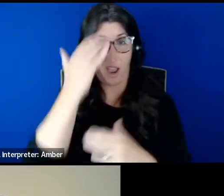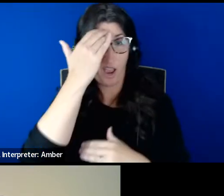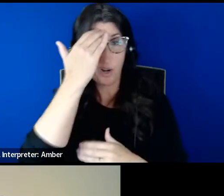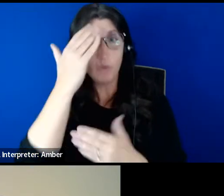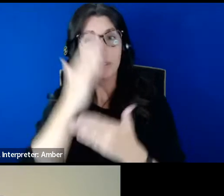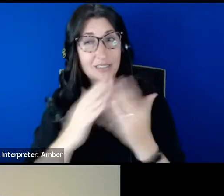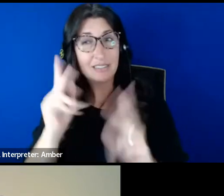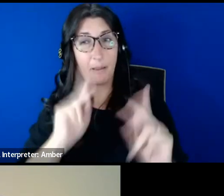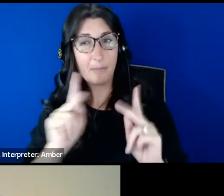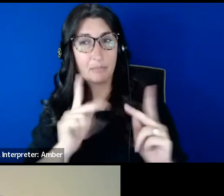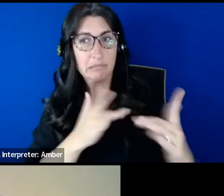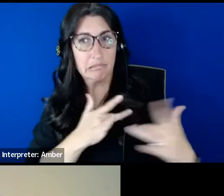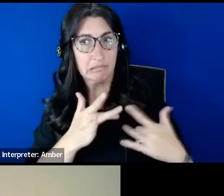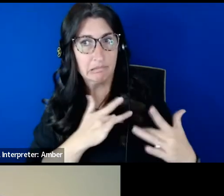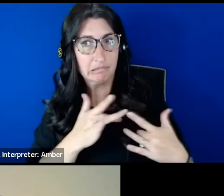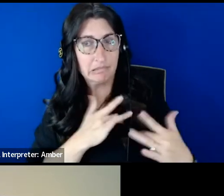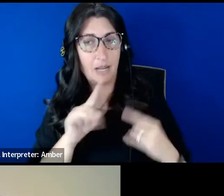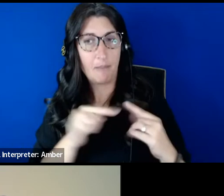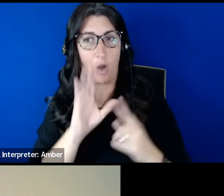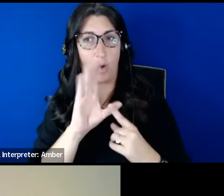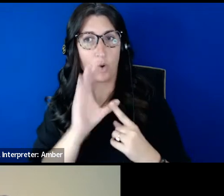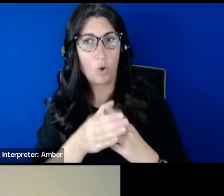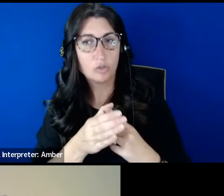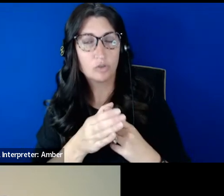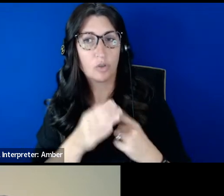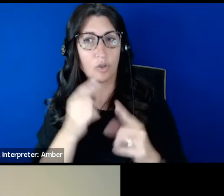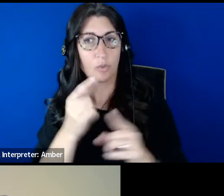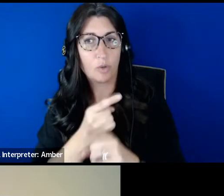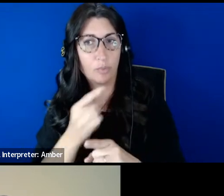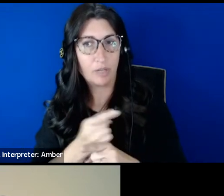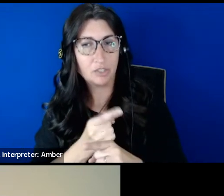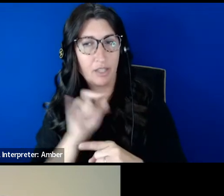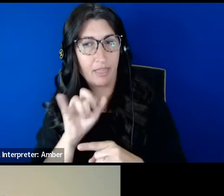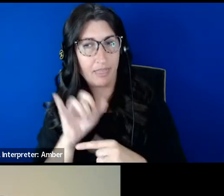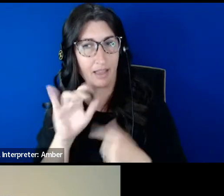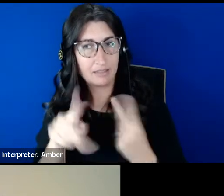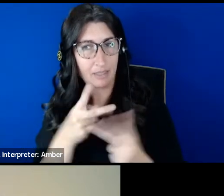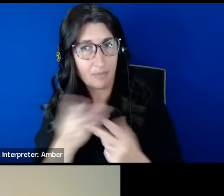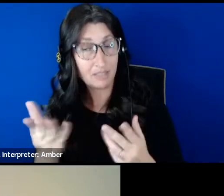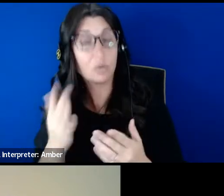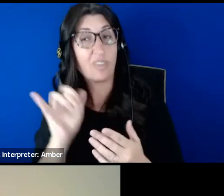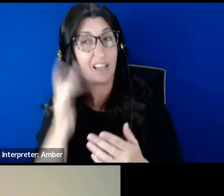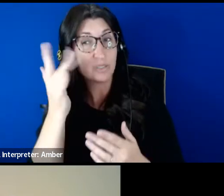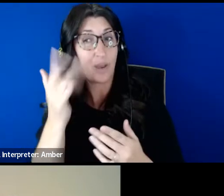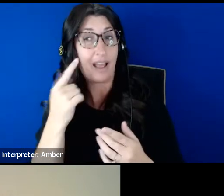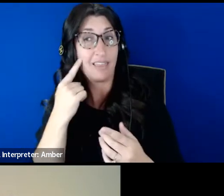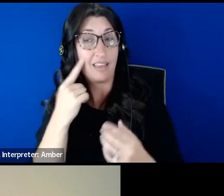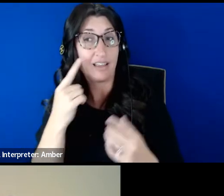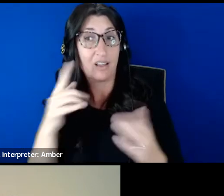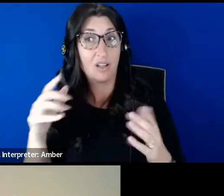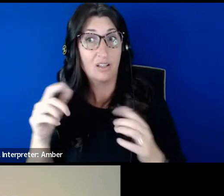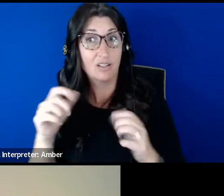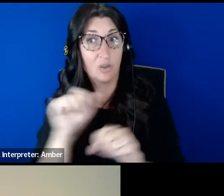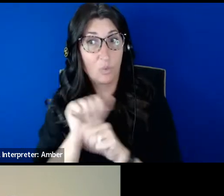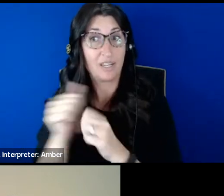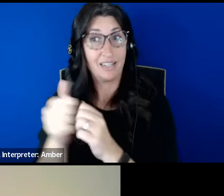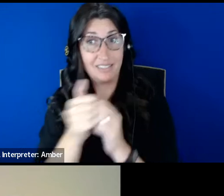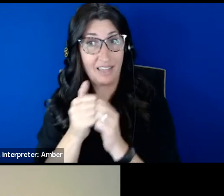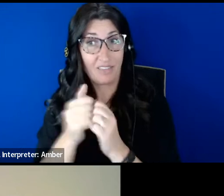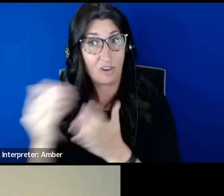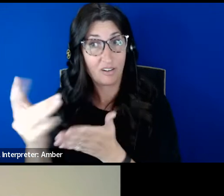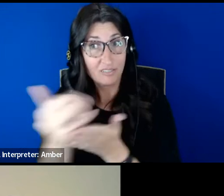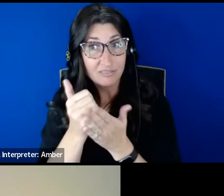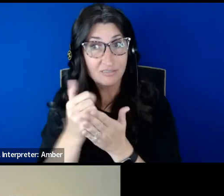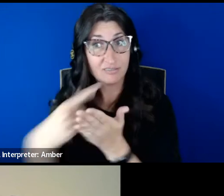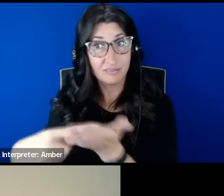who worry about cultural appropriation and so forth. That's why I think collaboration is the way to go about sharing some of